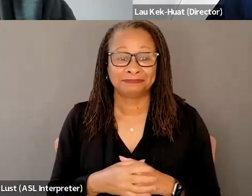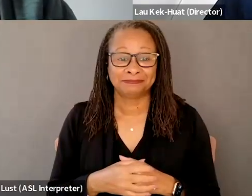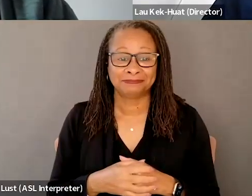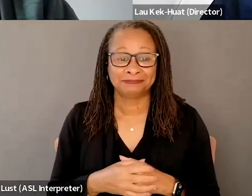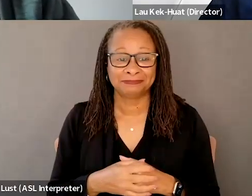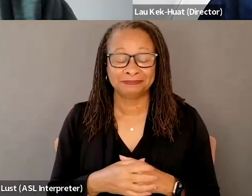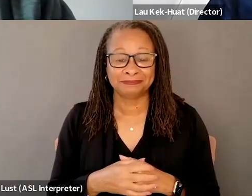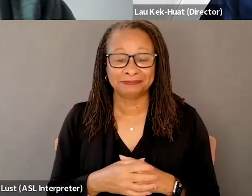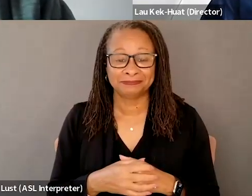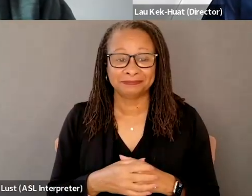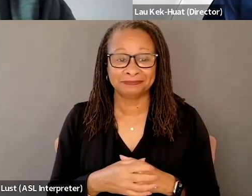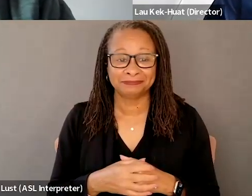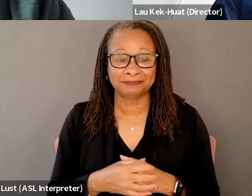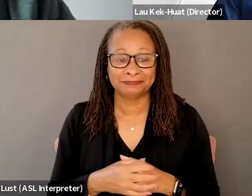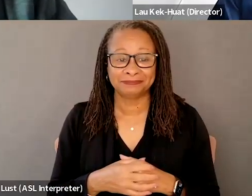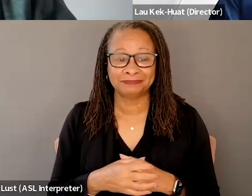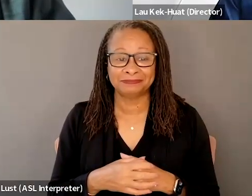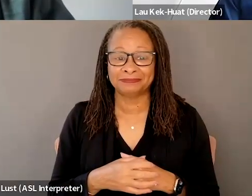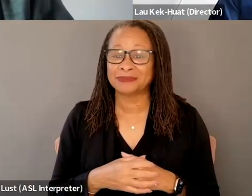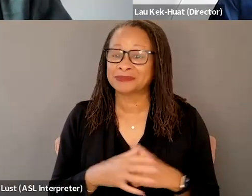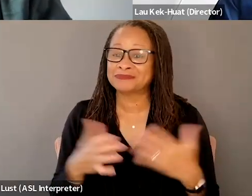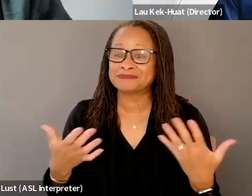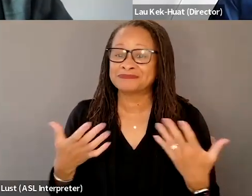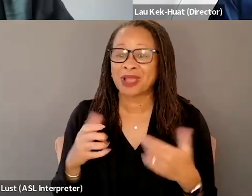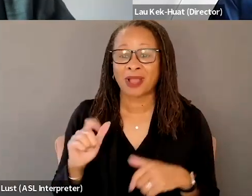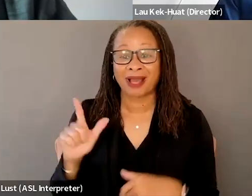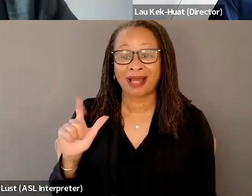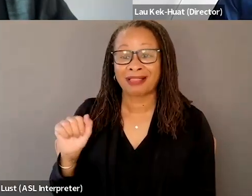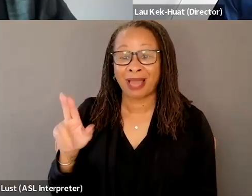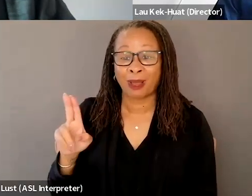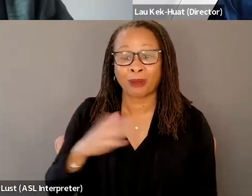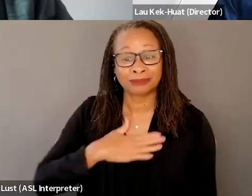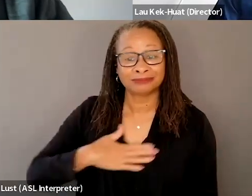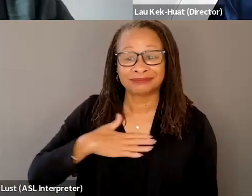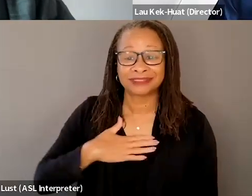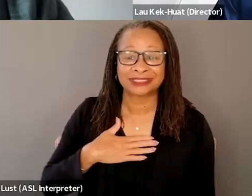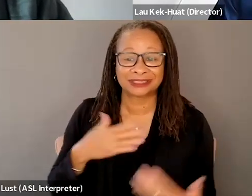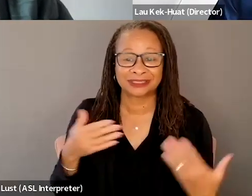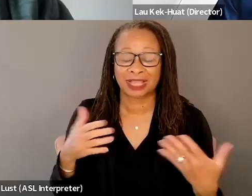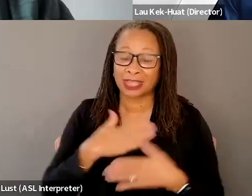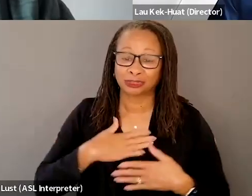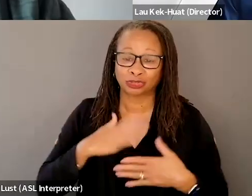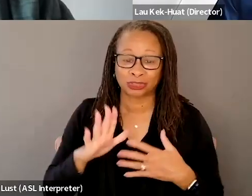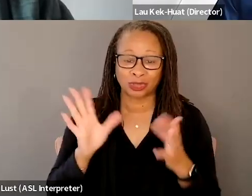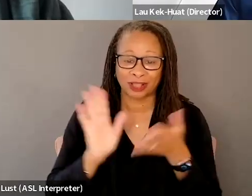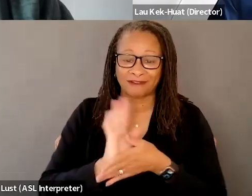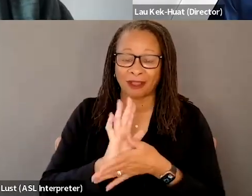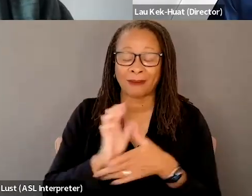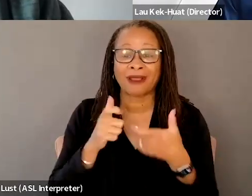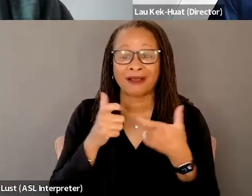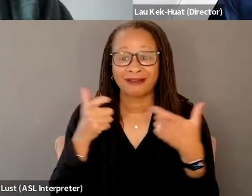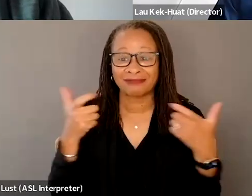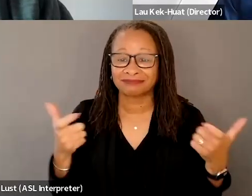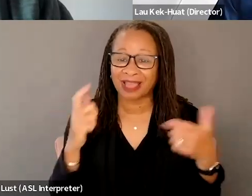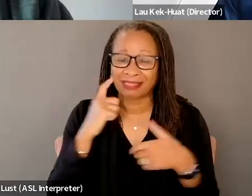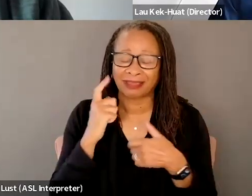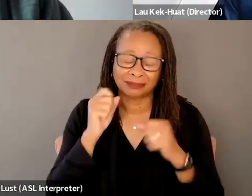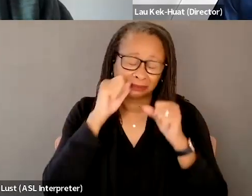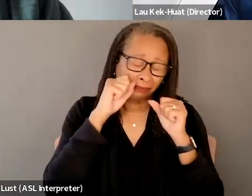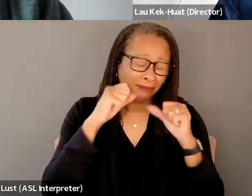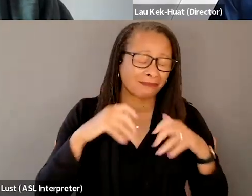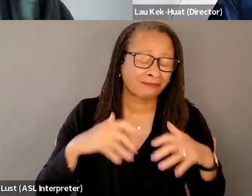So over to Lau. I enjoyed your film enormously. I think it's an